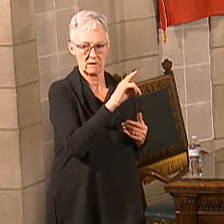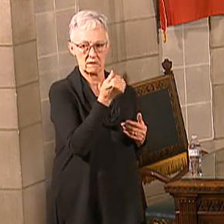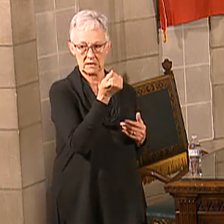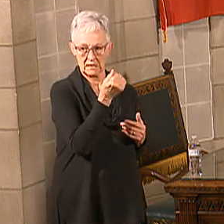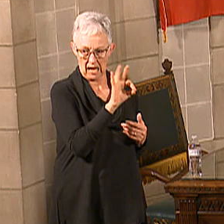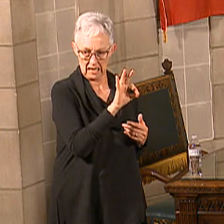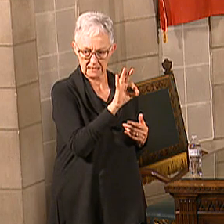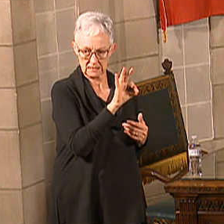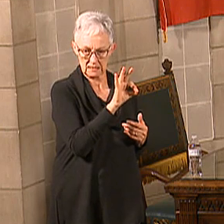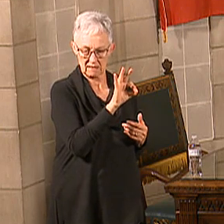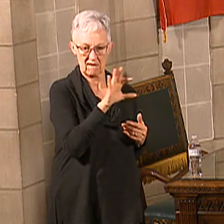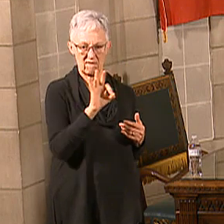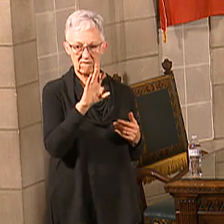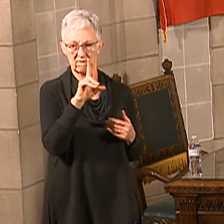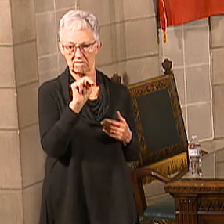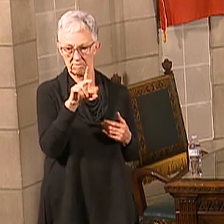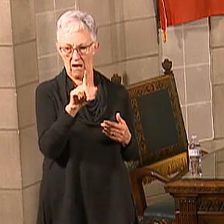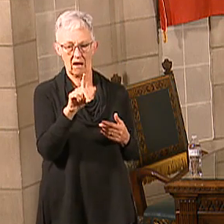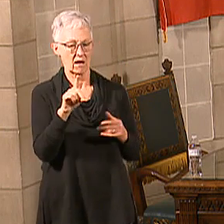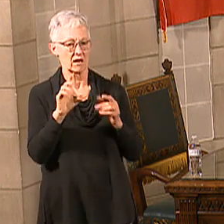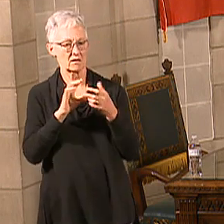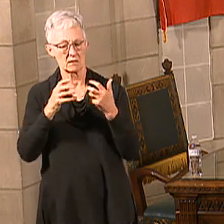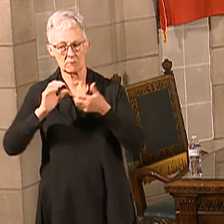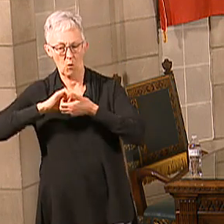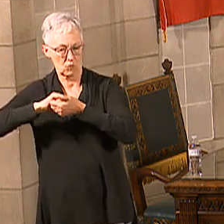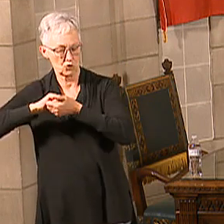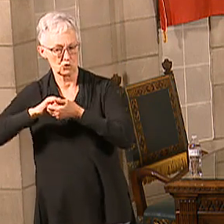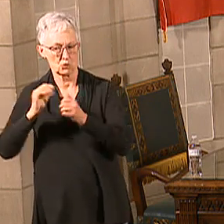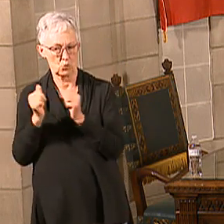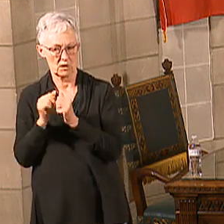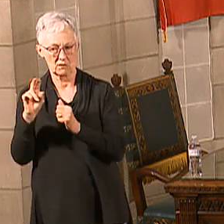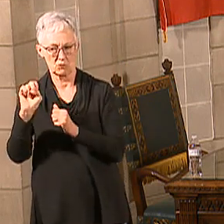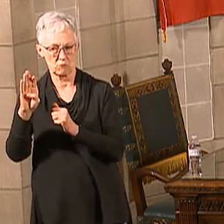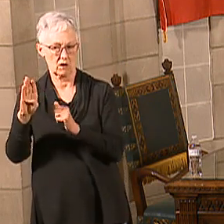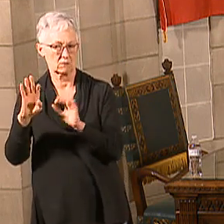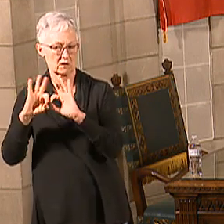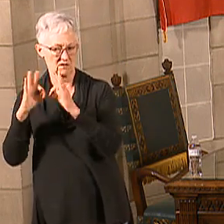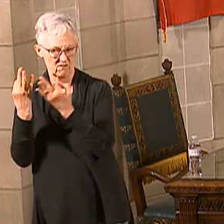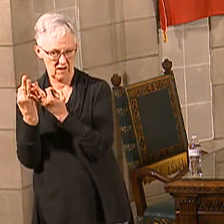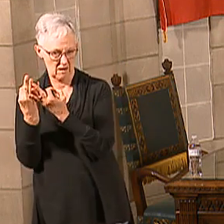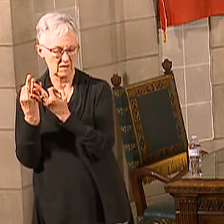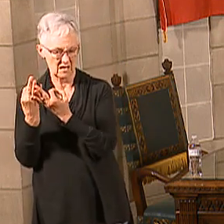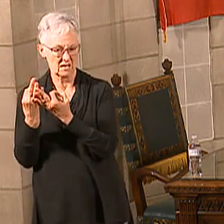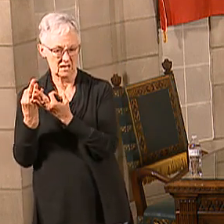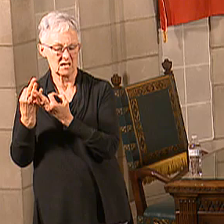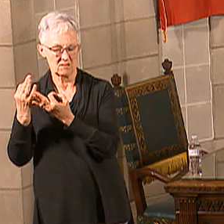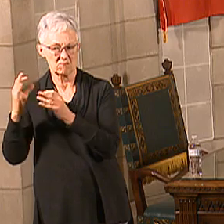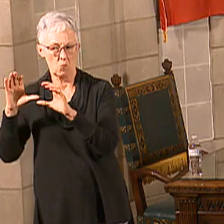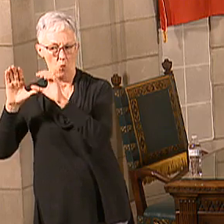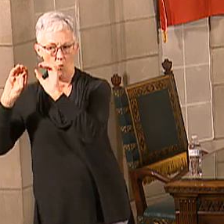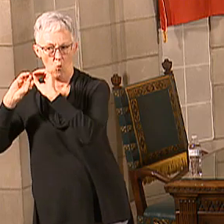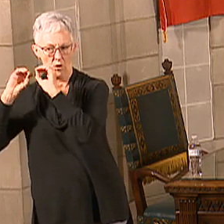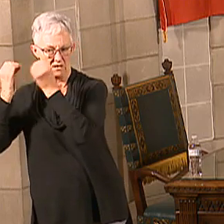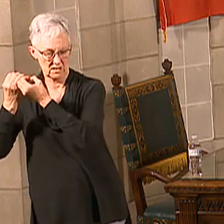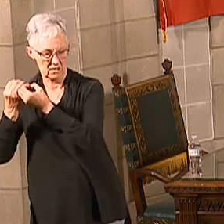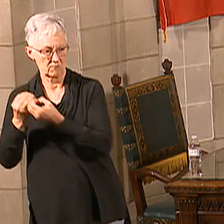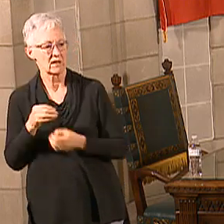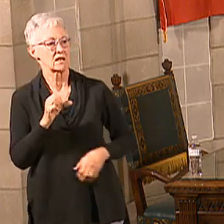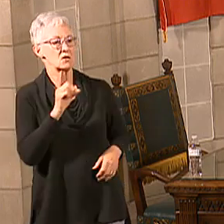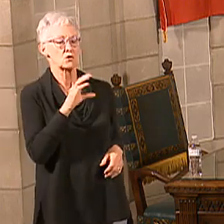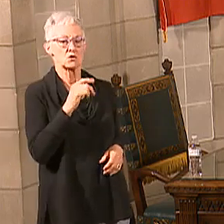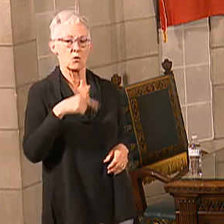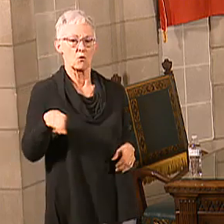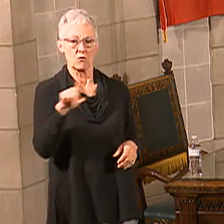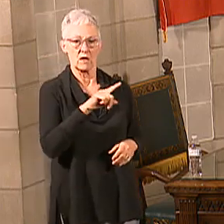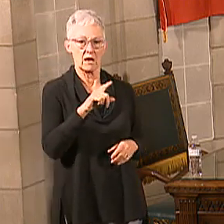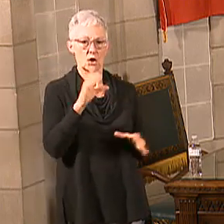partnership with the Nebraska Children and Families Foundation. And this is a fund that is seeking to help organizations and communities that are looking to mitigate the effects